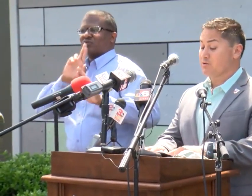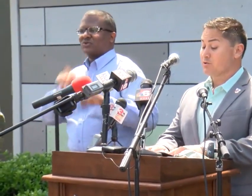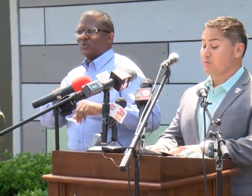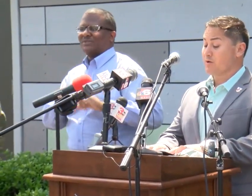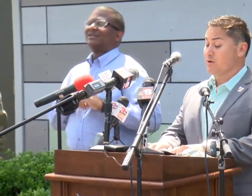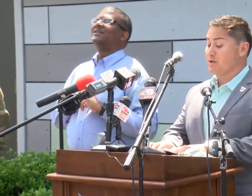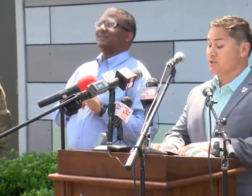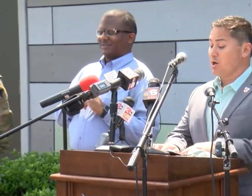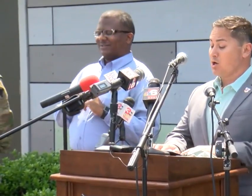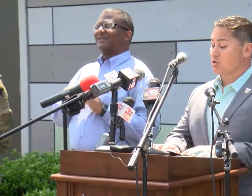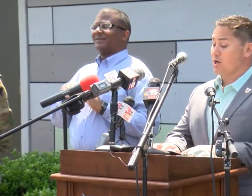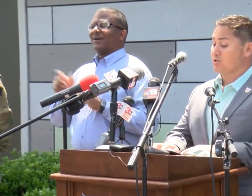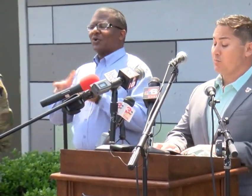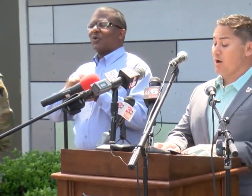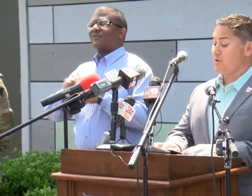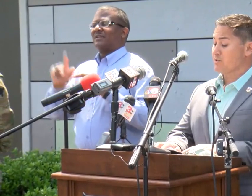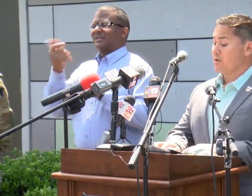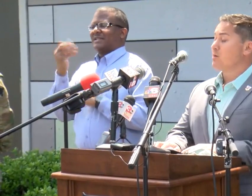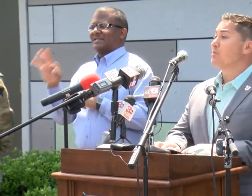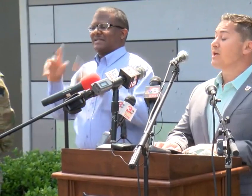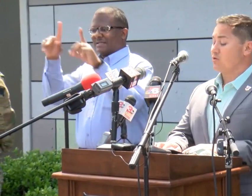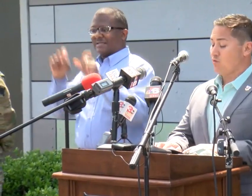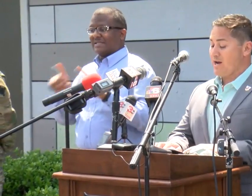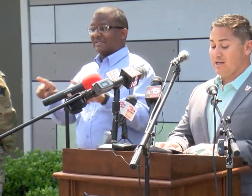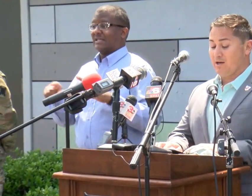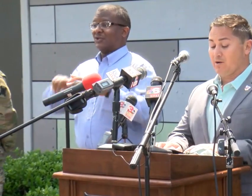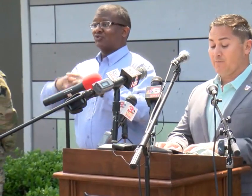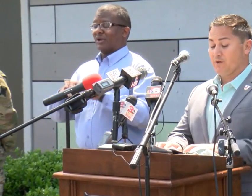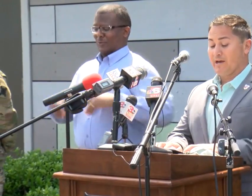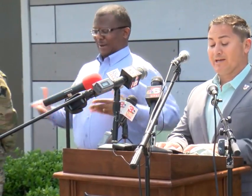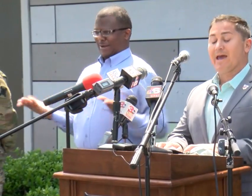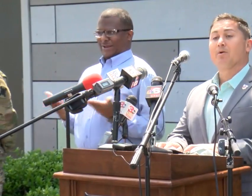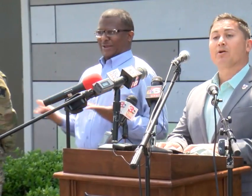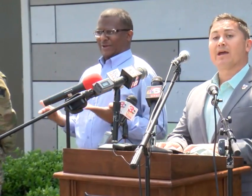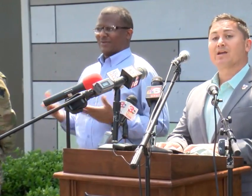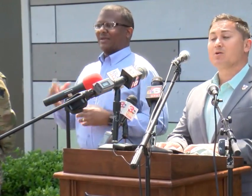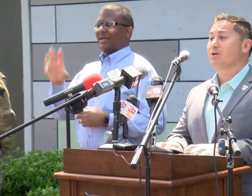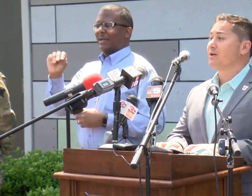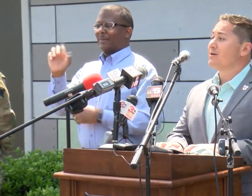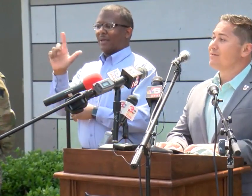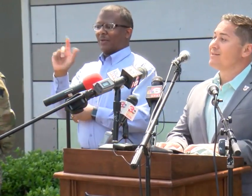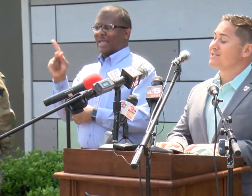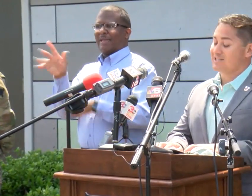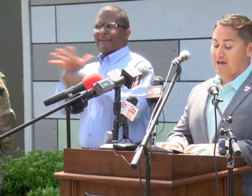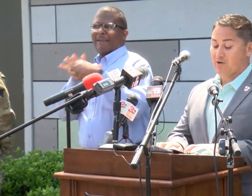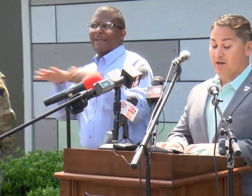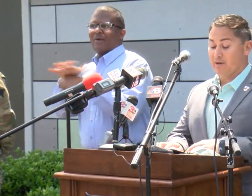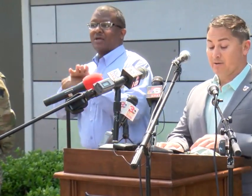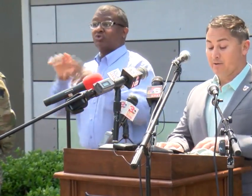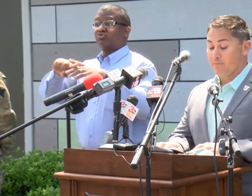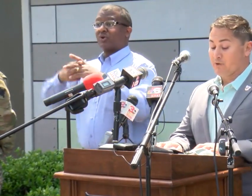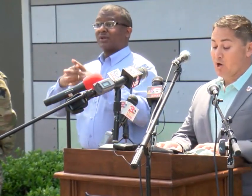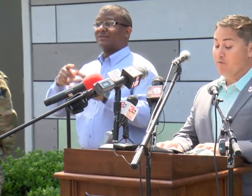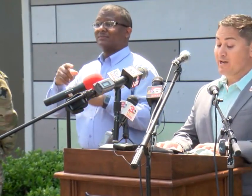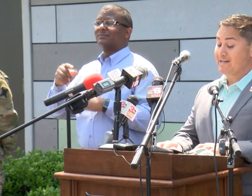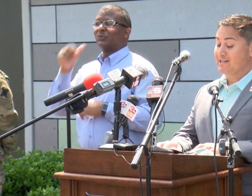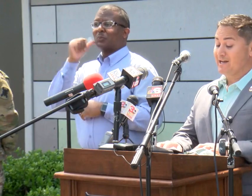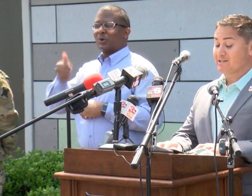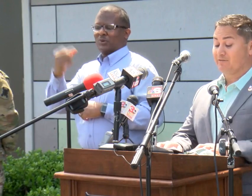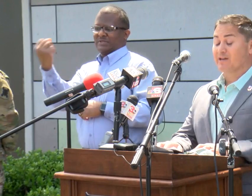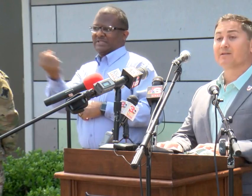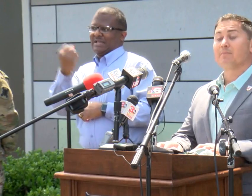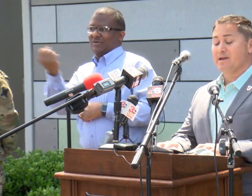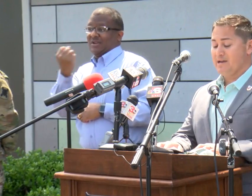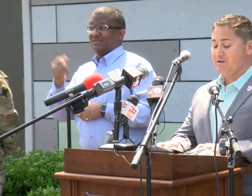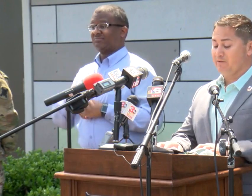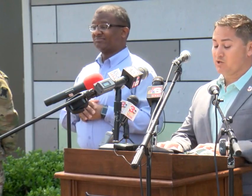medically underserved communities across the parish, beginning right here in the MLK community this Saturday. COVID-19